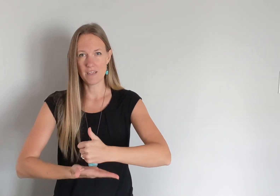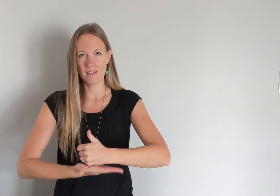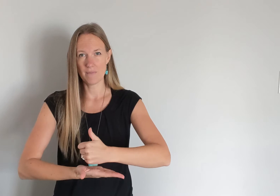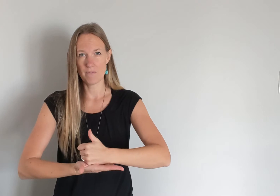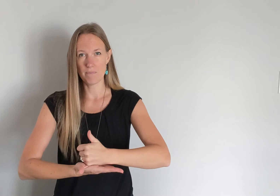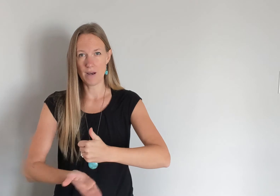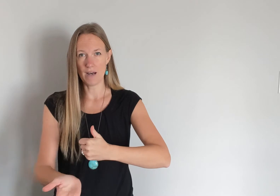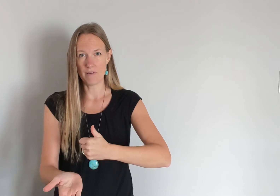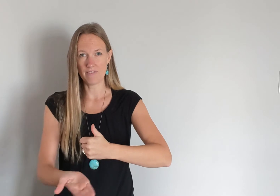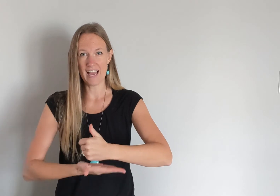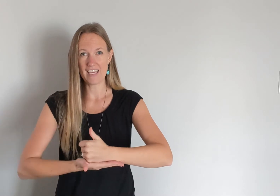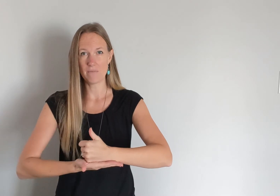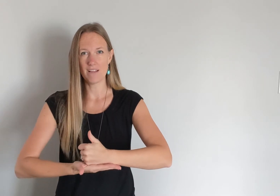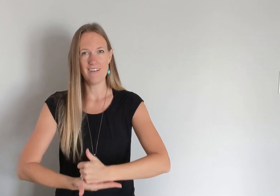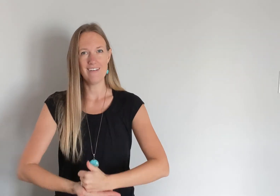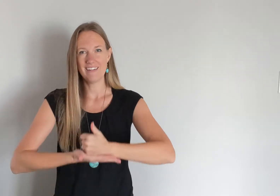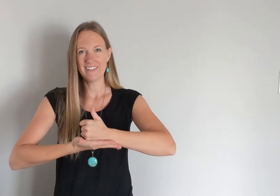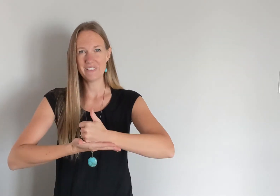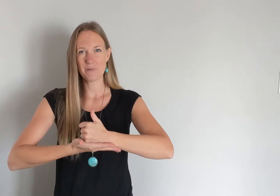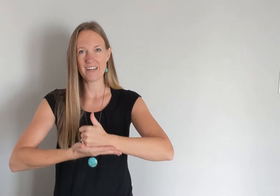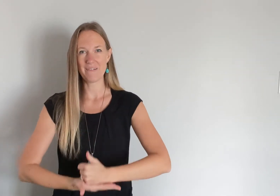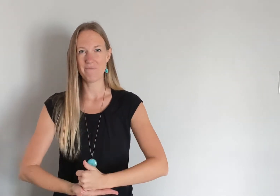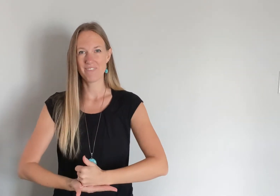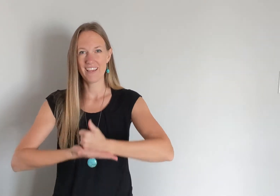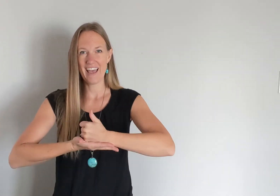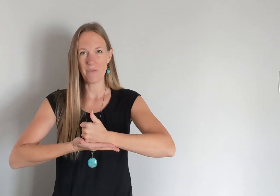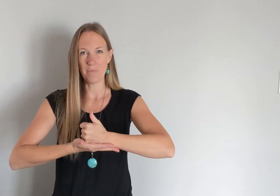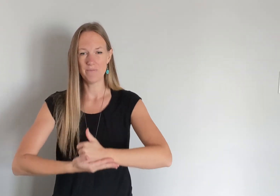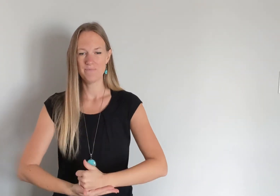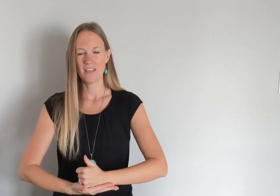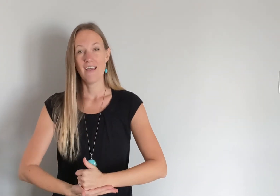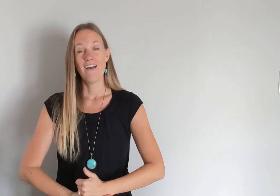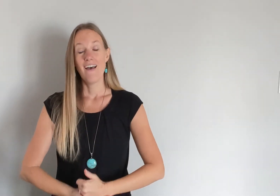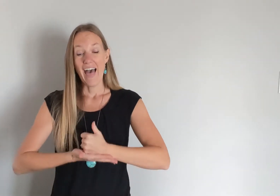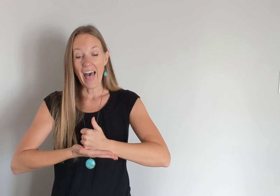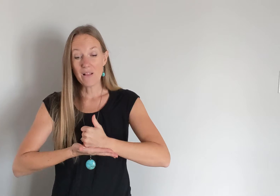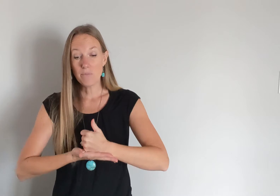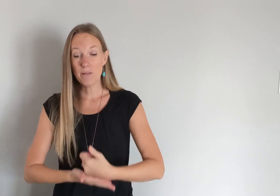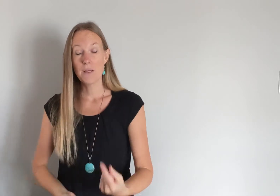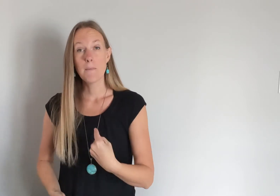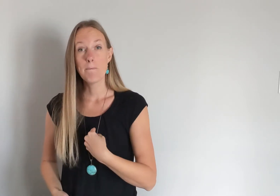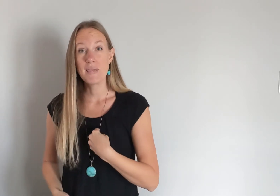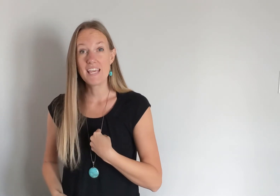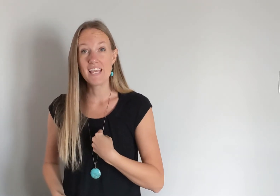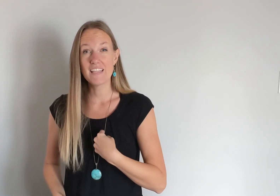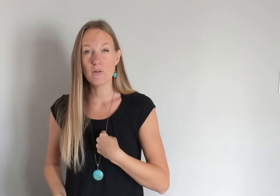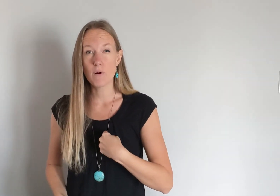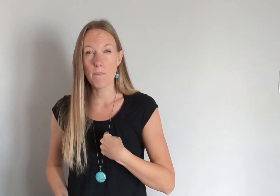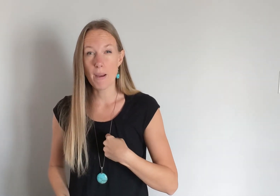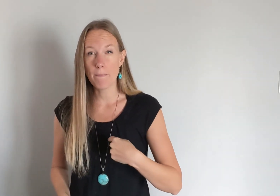be with a flat hand below. You can just bring it up. Okay, help. Help me, and then remember.